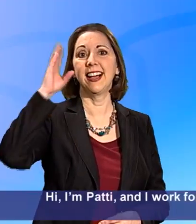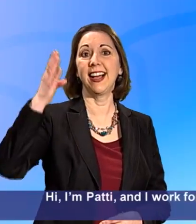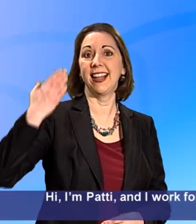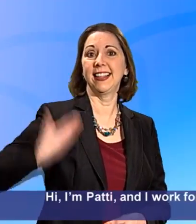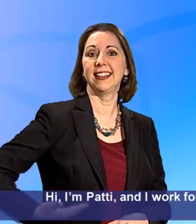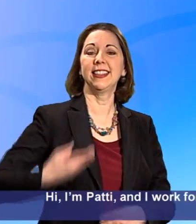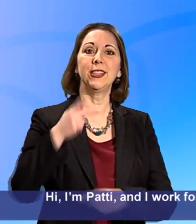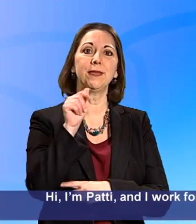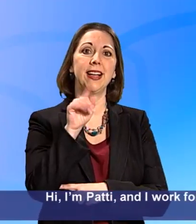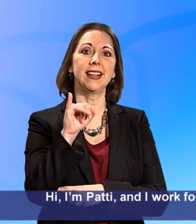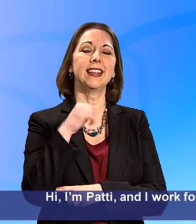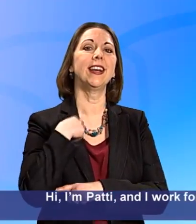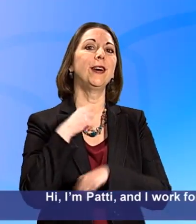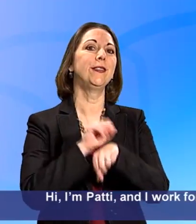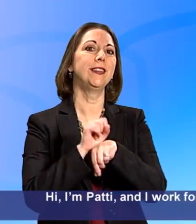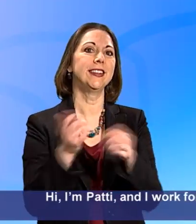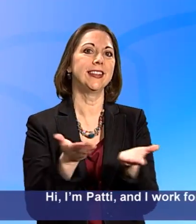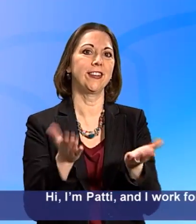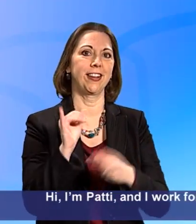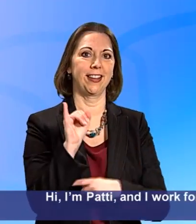Hi, I'm Patty and I work for the IRS.